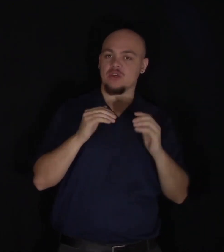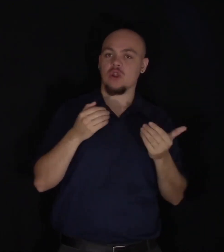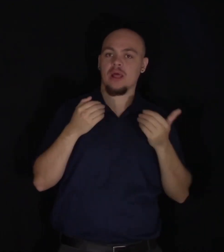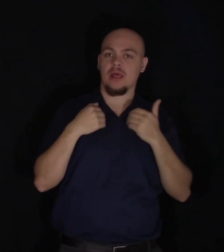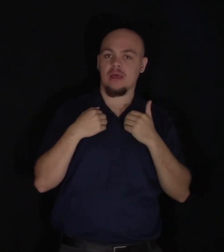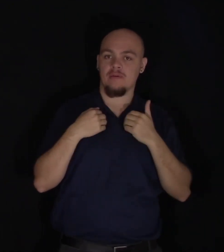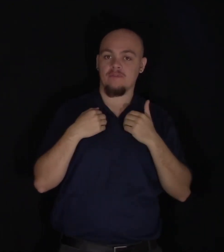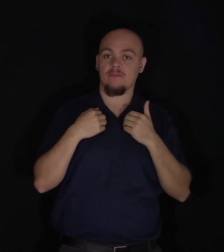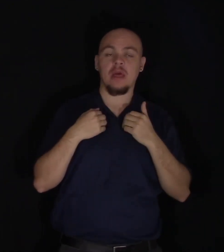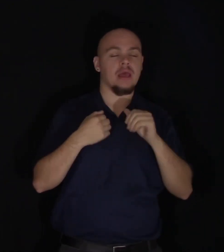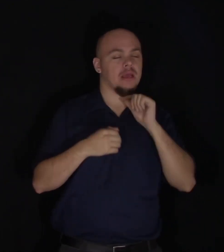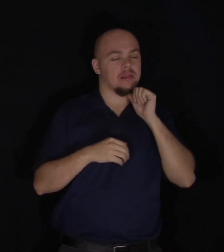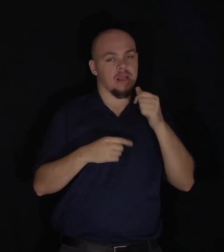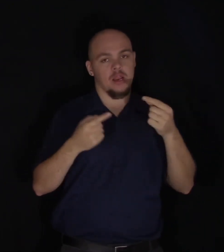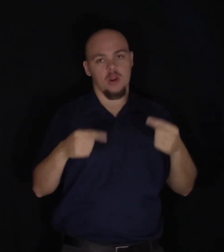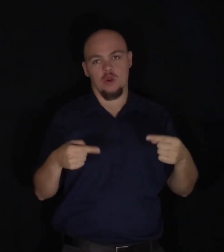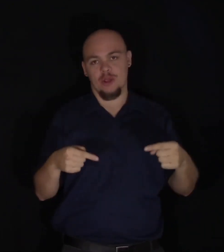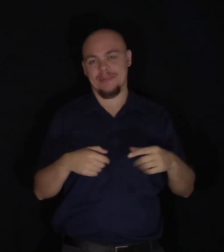of an argument.